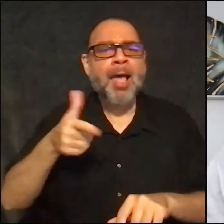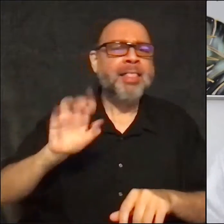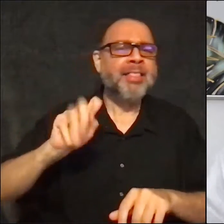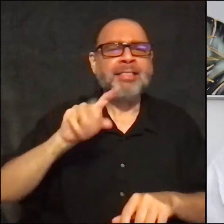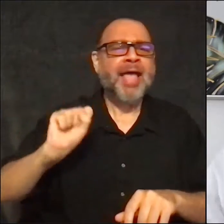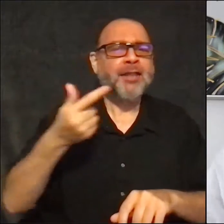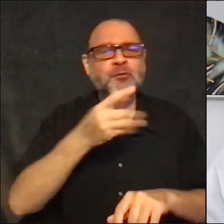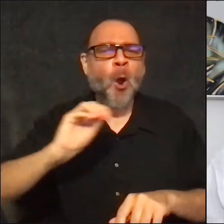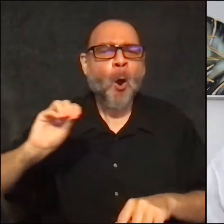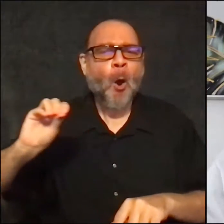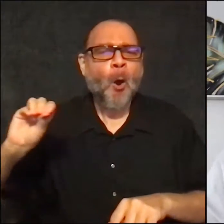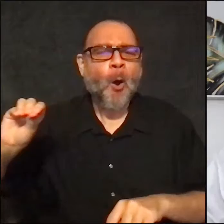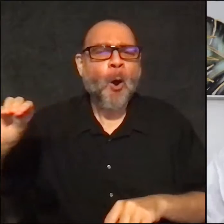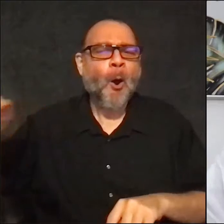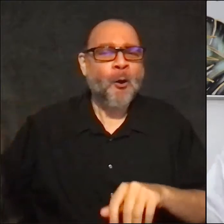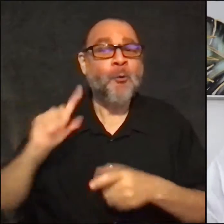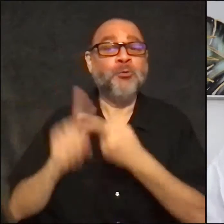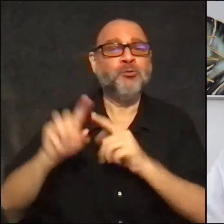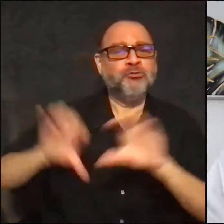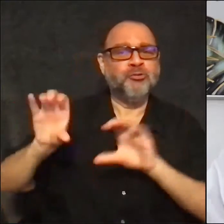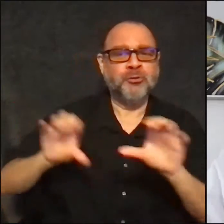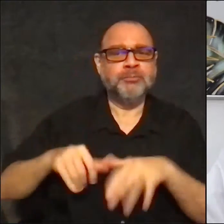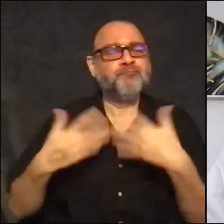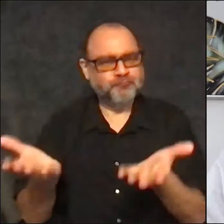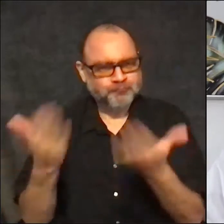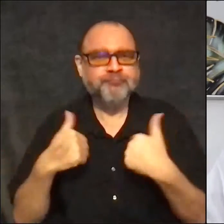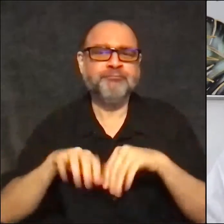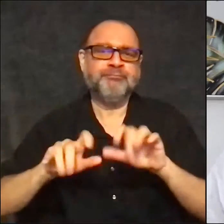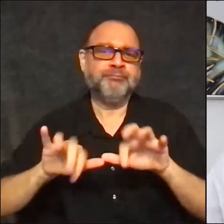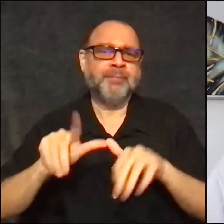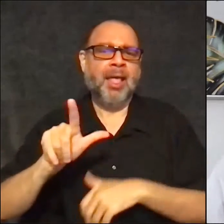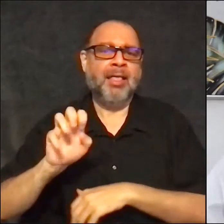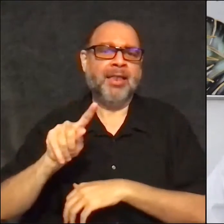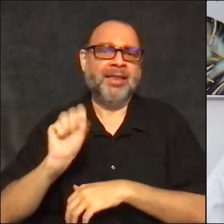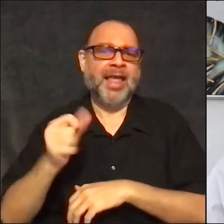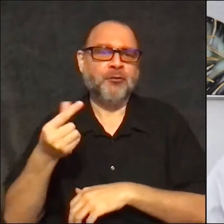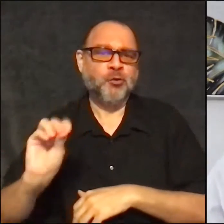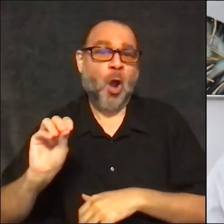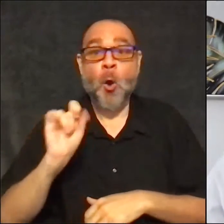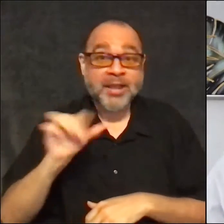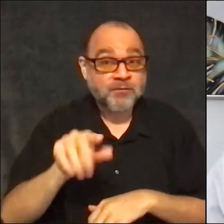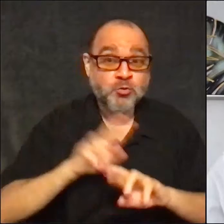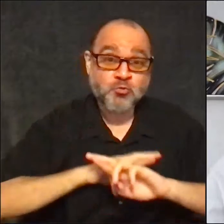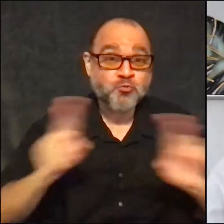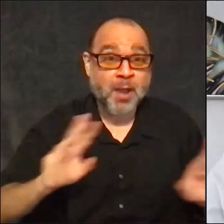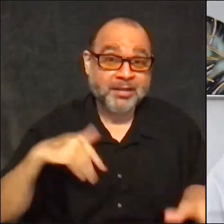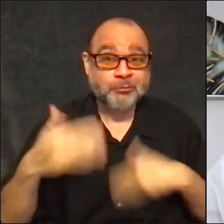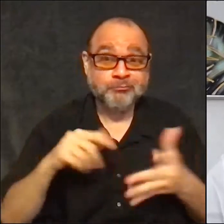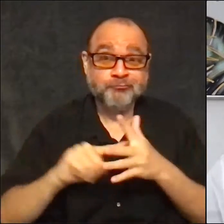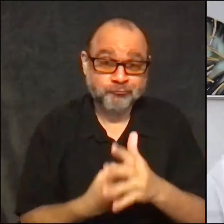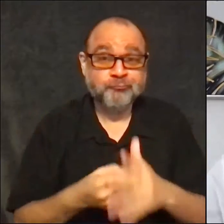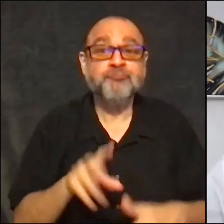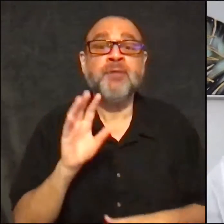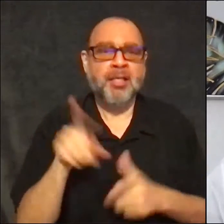go into the chat box, folks. Type in, let's go into the chat box. If you're ready to get this workshop started, drop in a